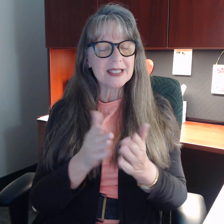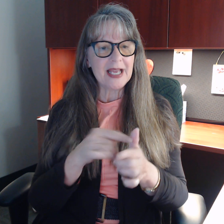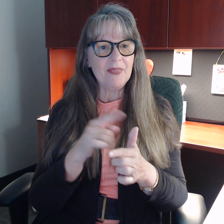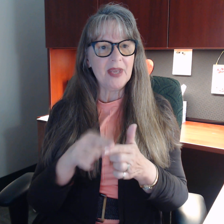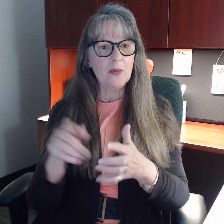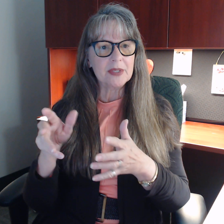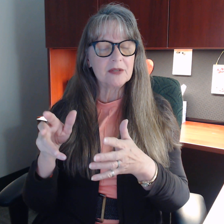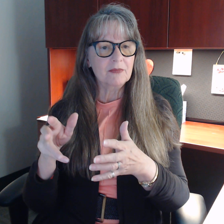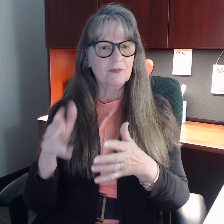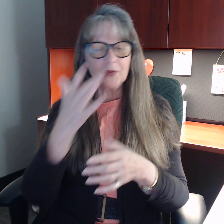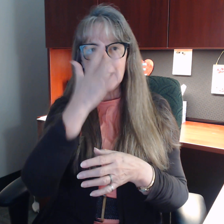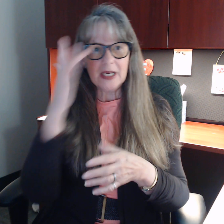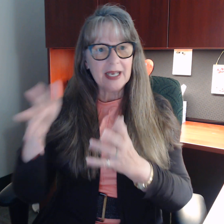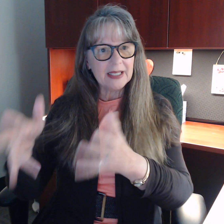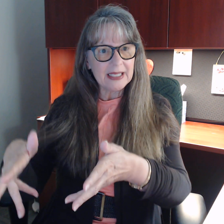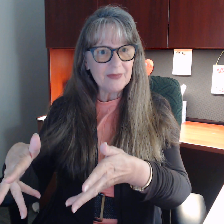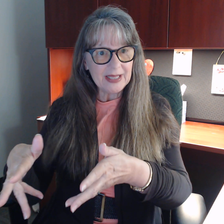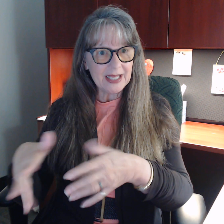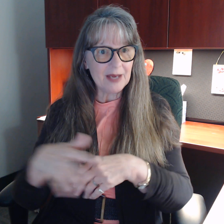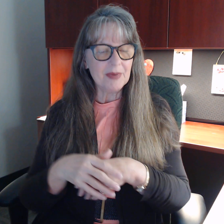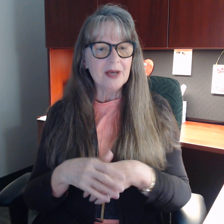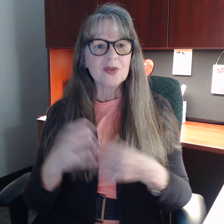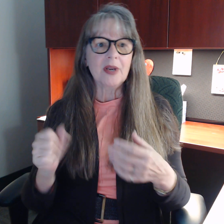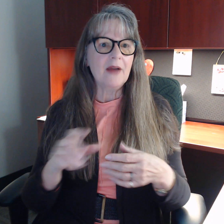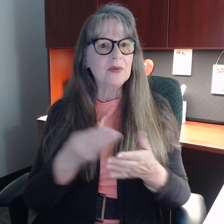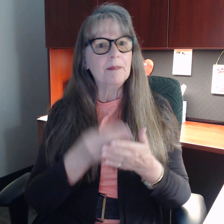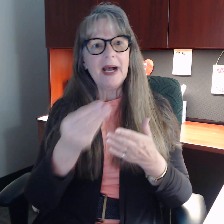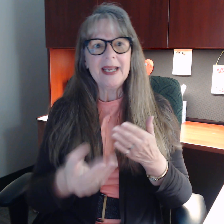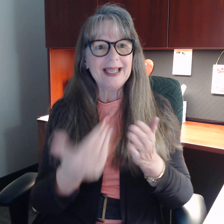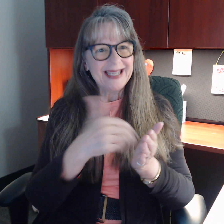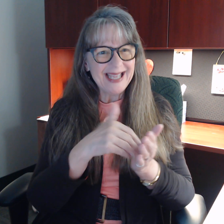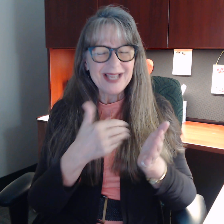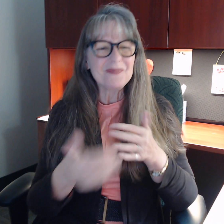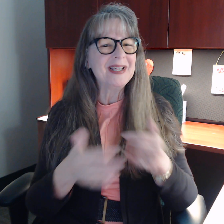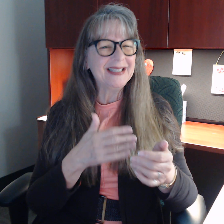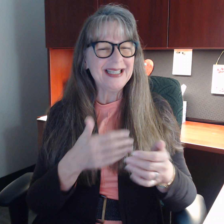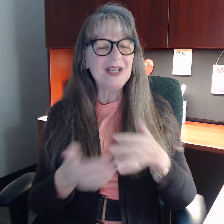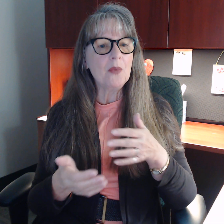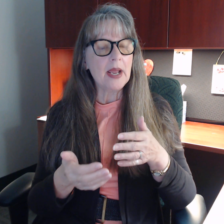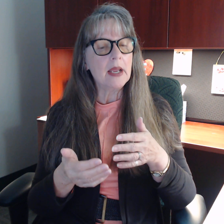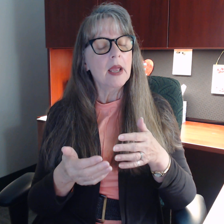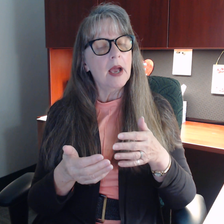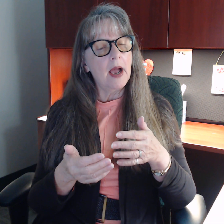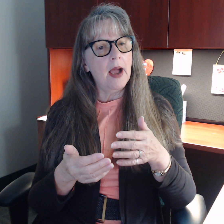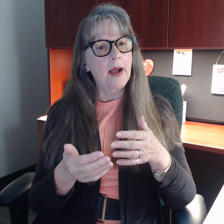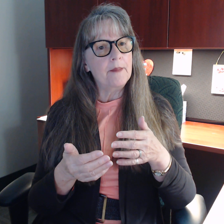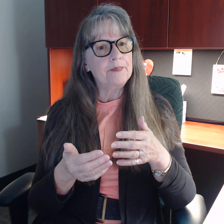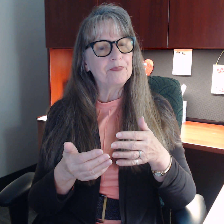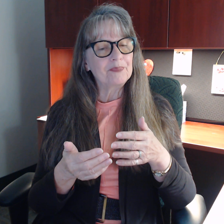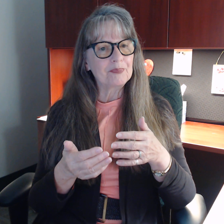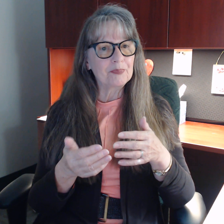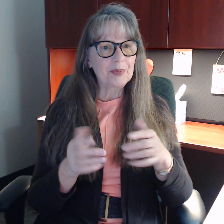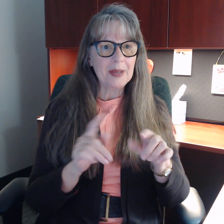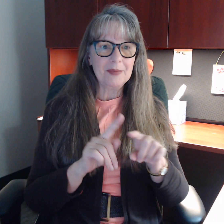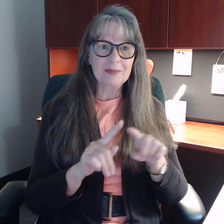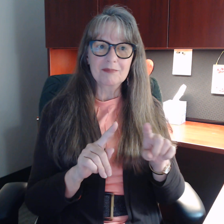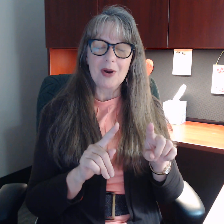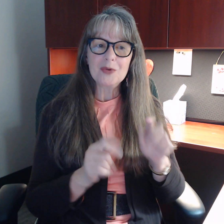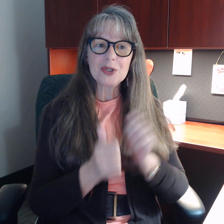then I was forgetting and leaving them. So I'd have to buy it again. But anyway, but most